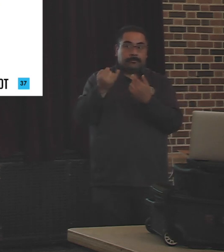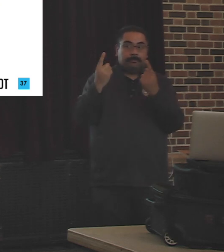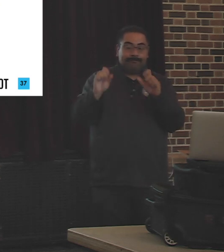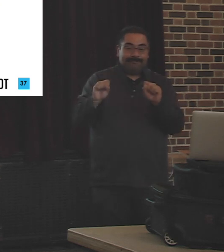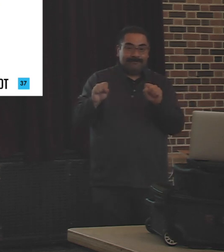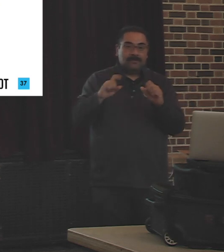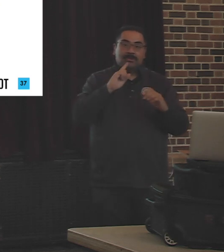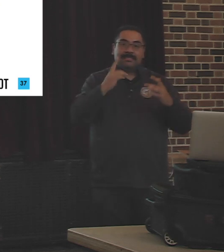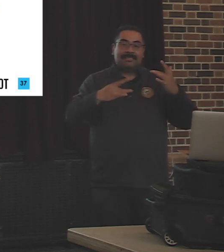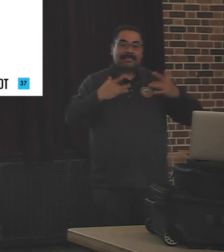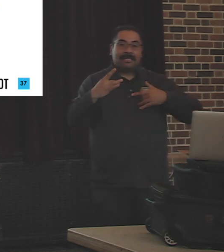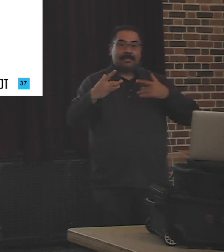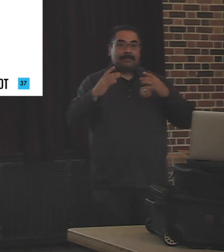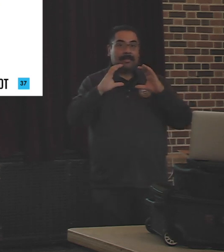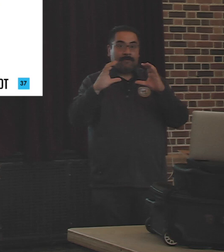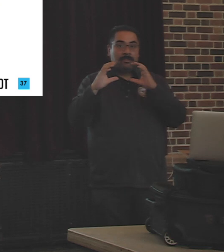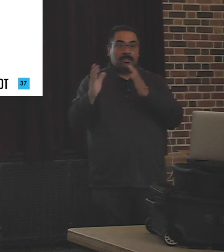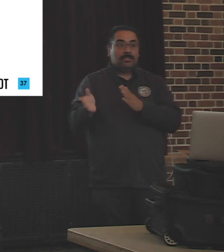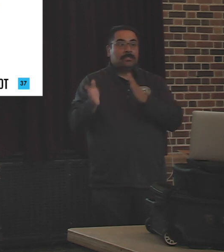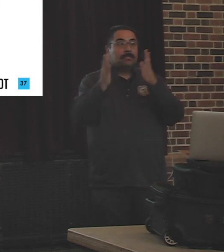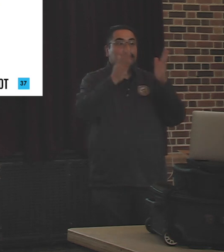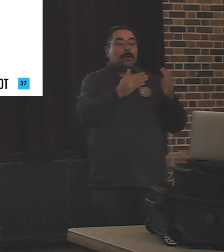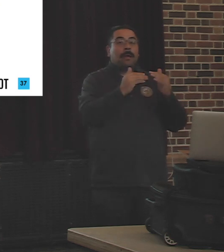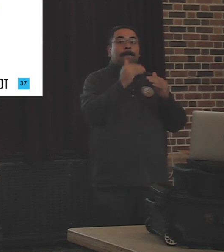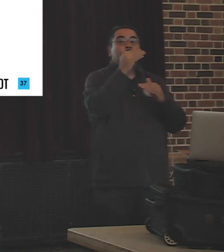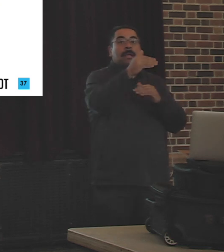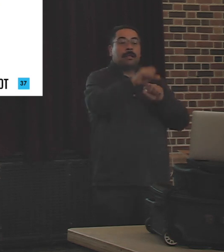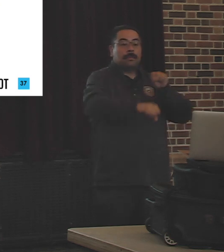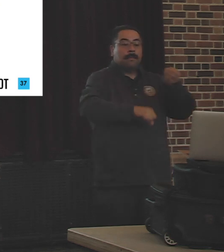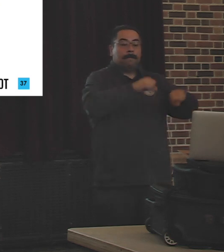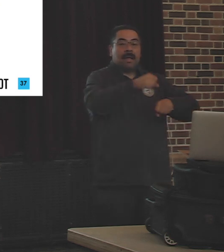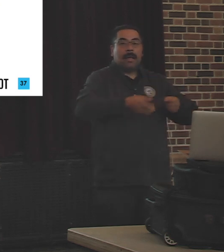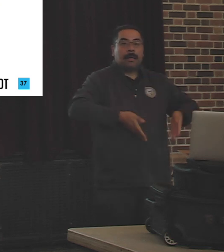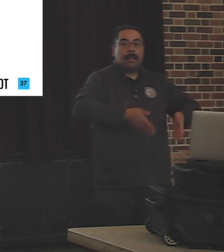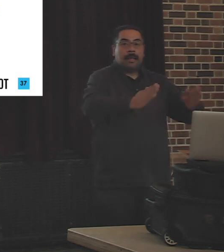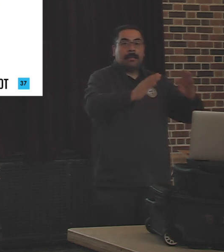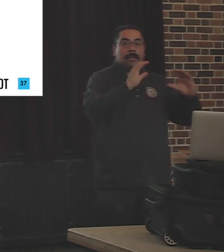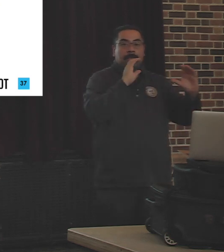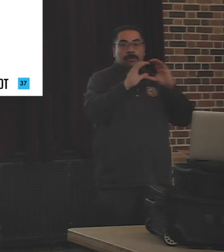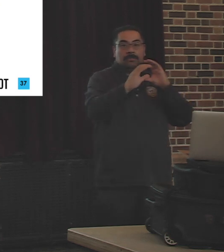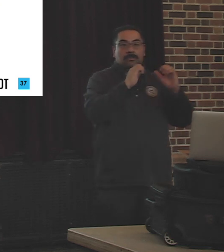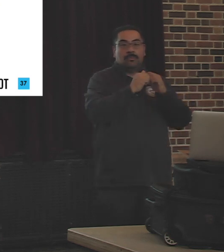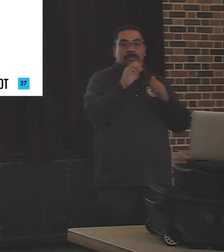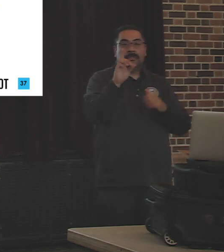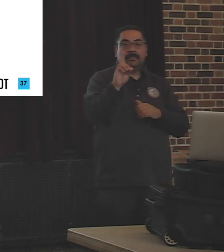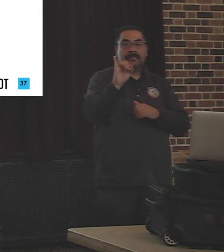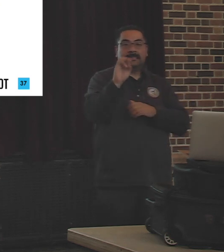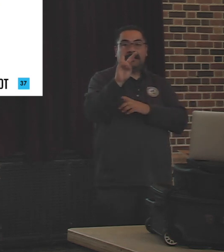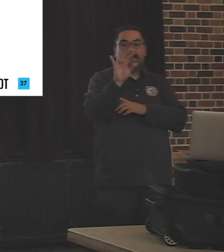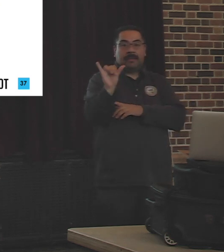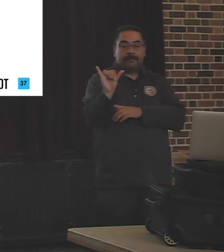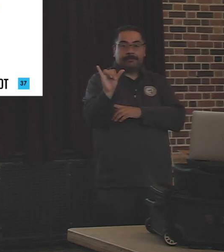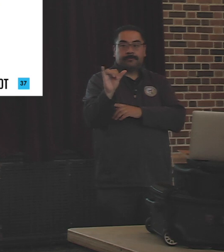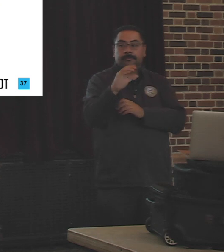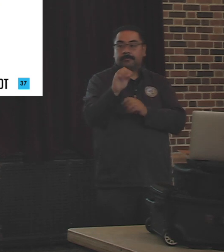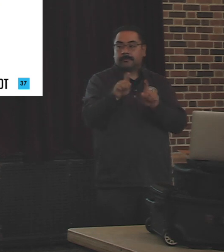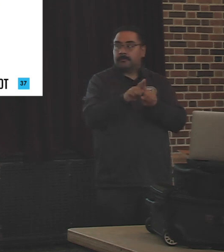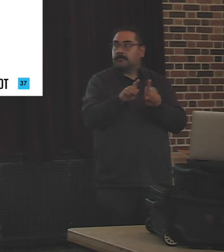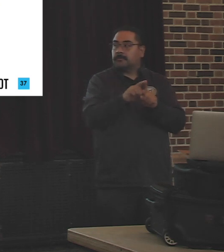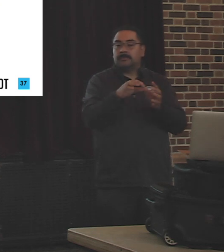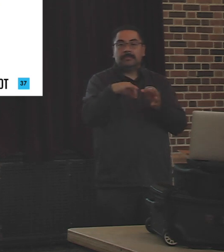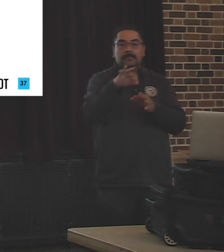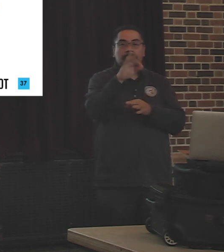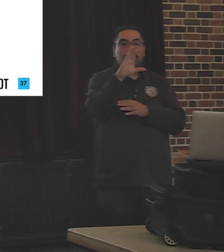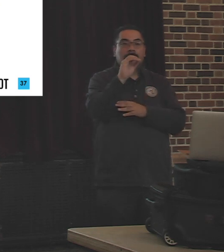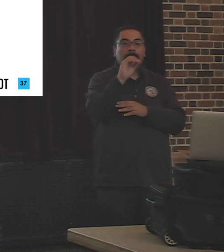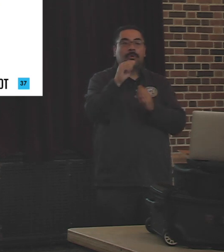excited conversation. We have our Beyond the Bike Lane conversation with DB and also our scooter